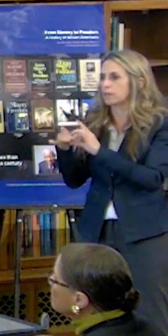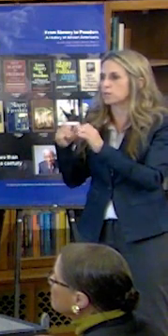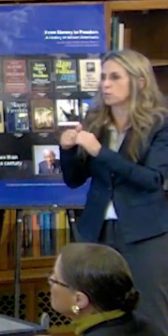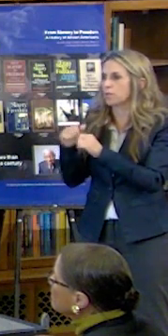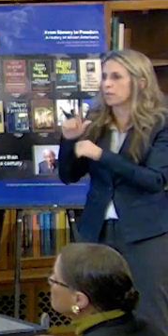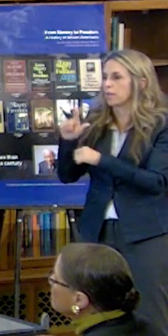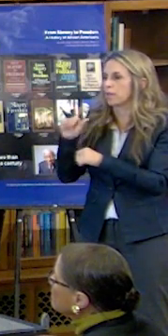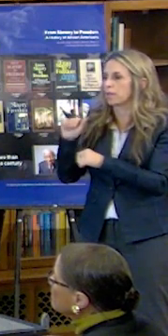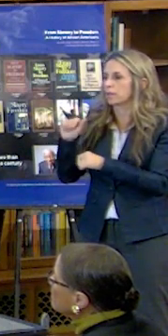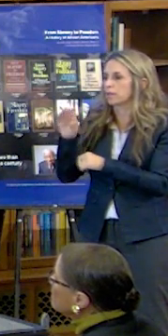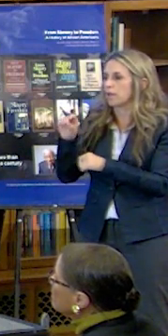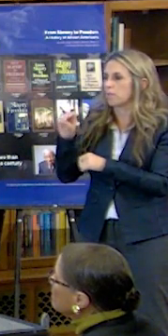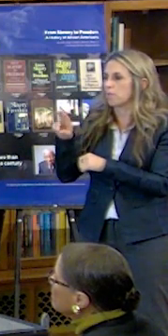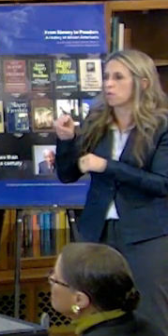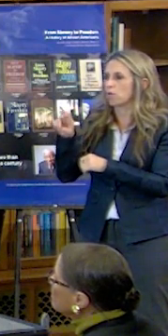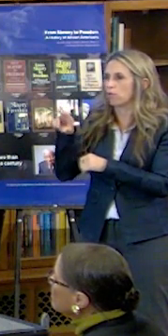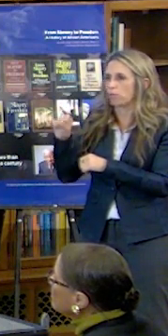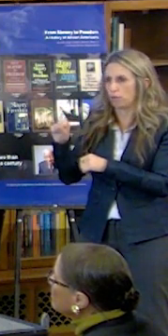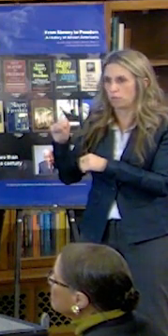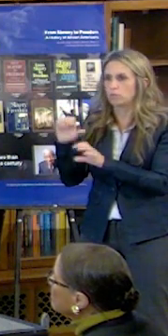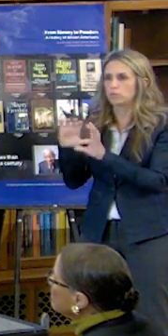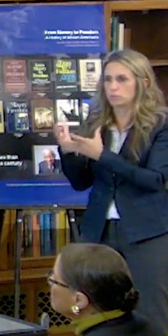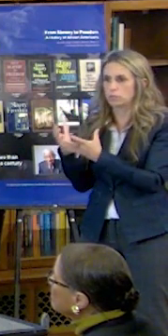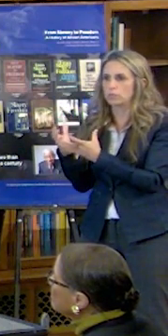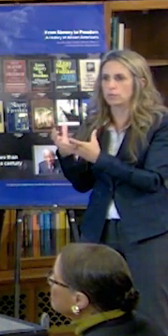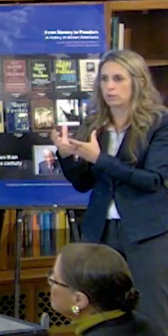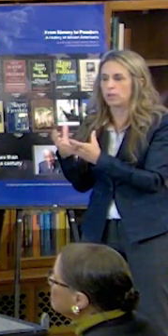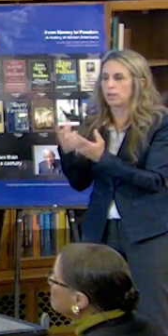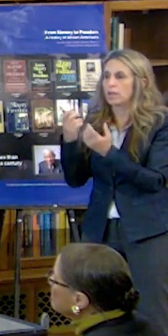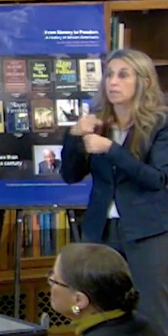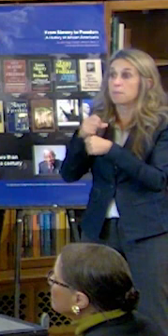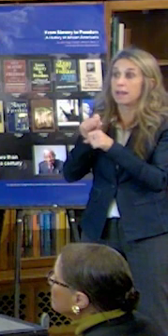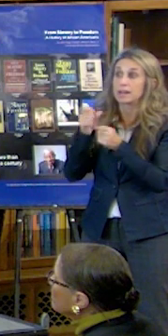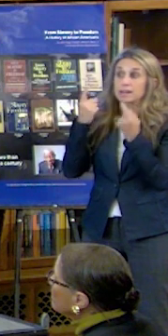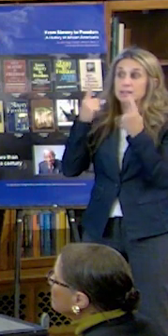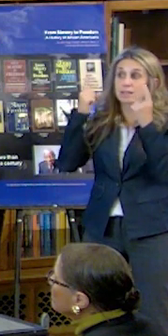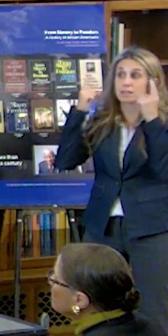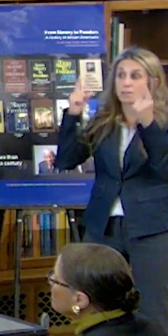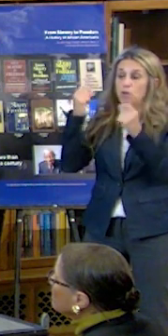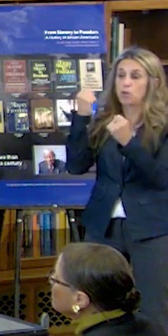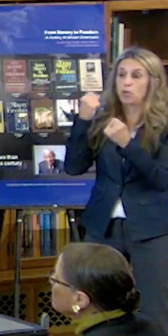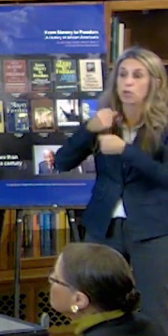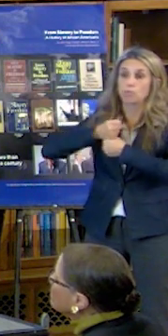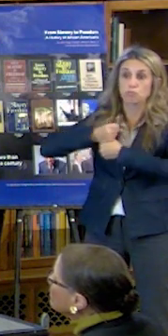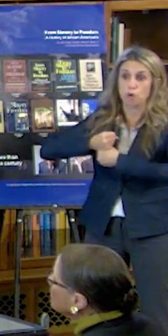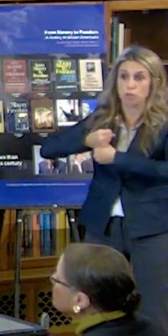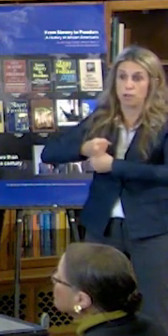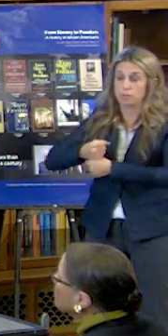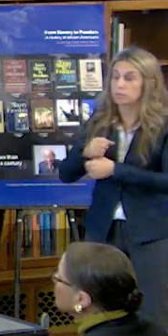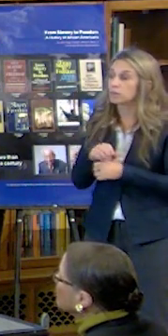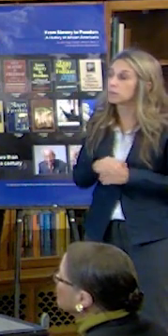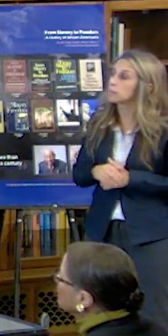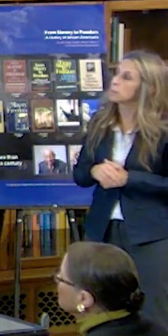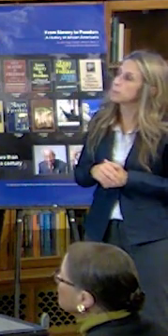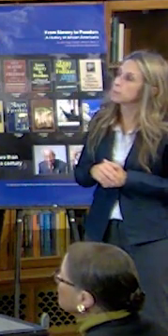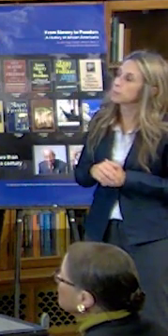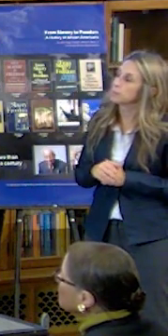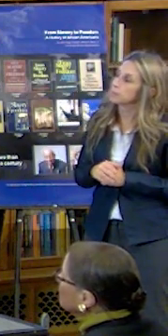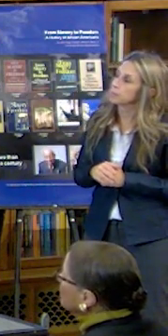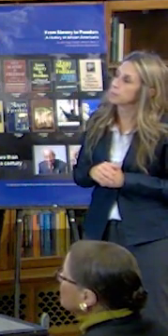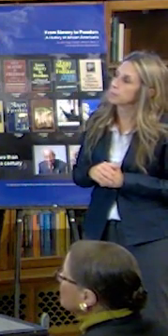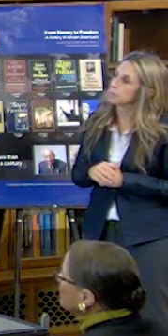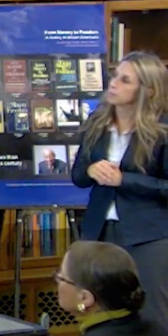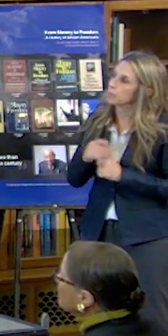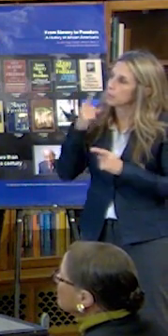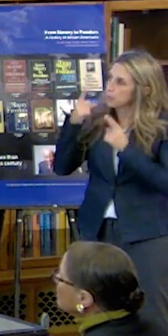labor that made it a volunteers appr a successful um protest and so I think about um